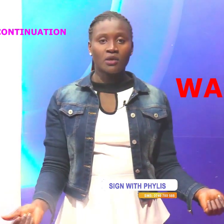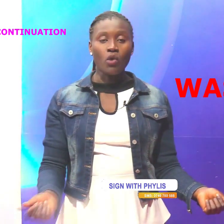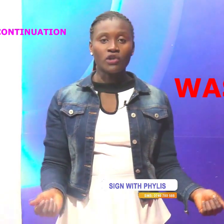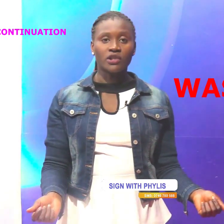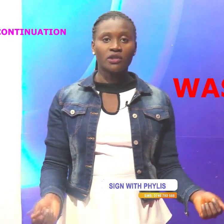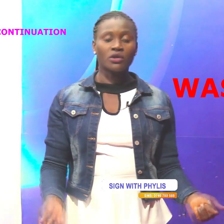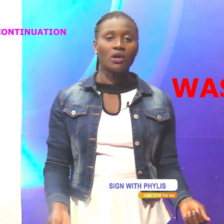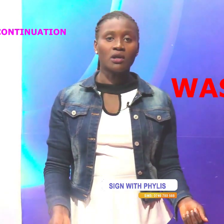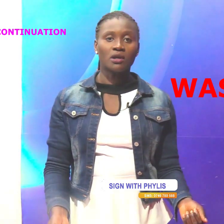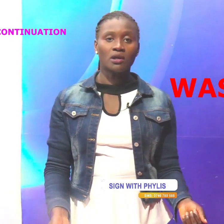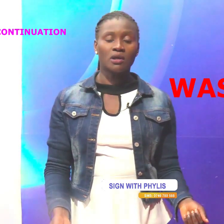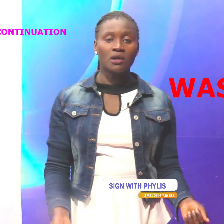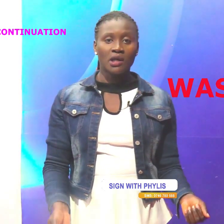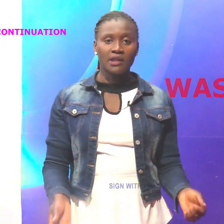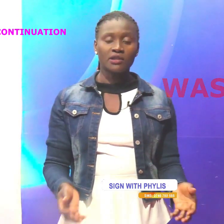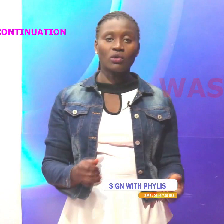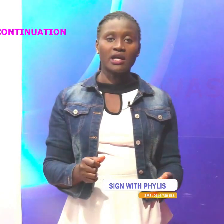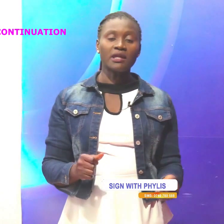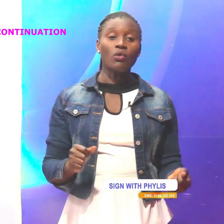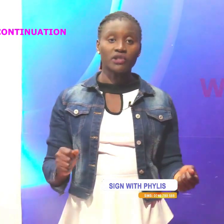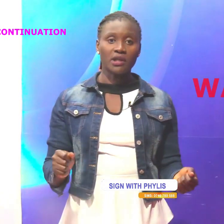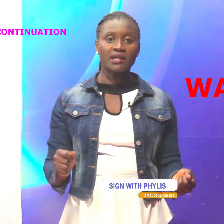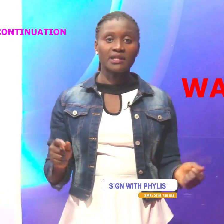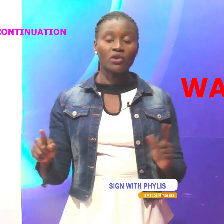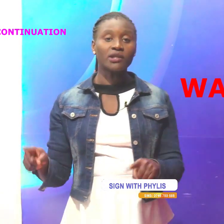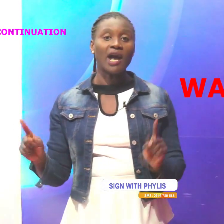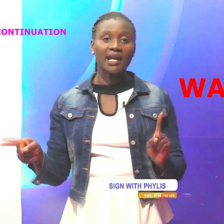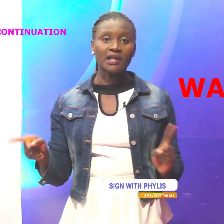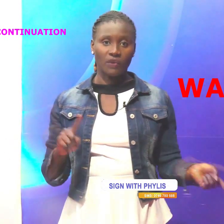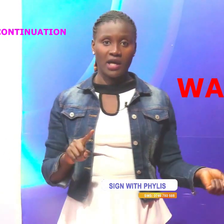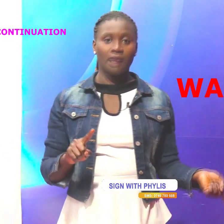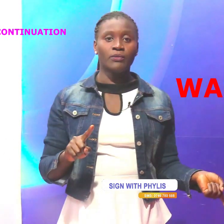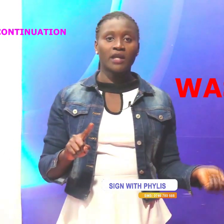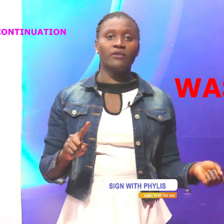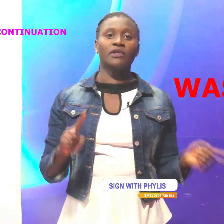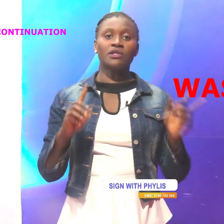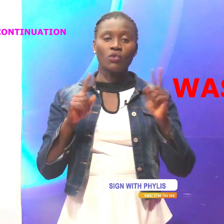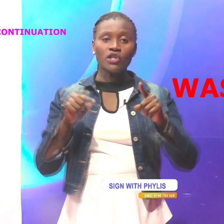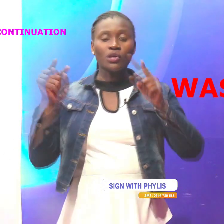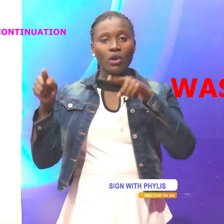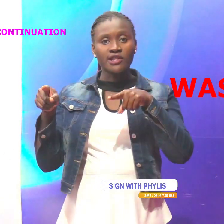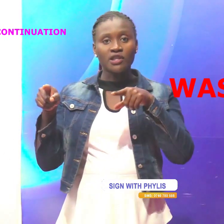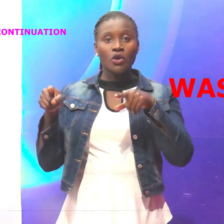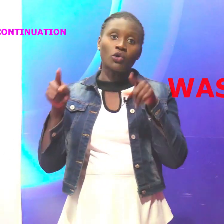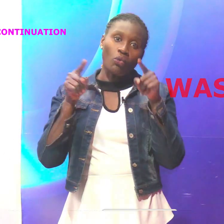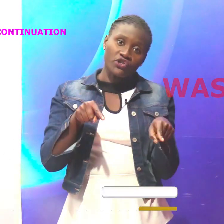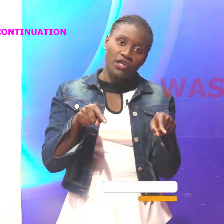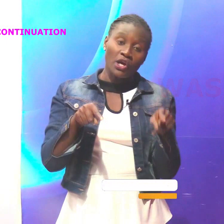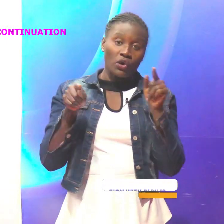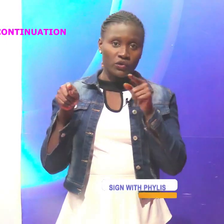Wash. So, it is either washing, this is also a classifier. If it is washing clothes or washing